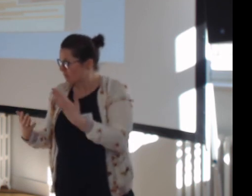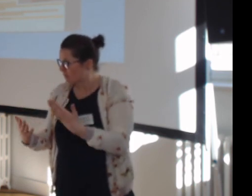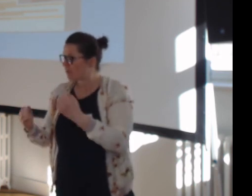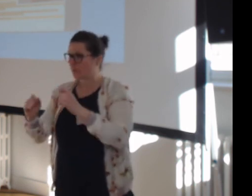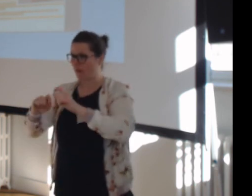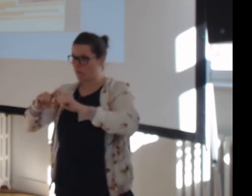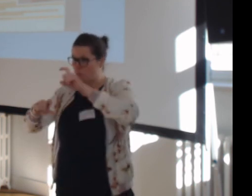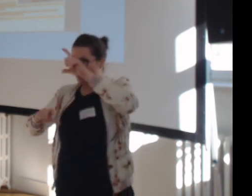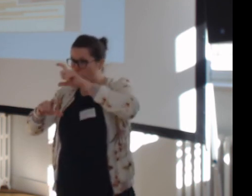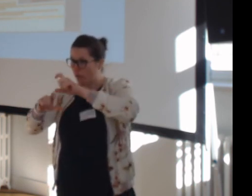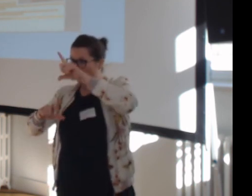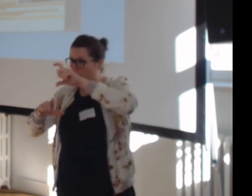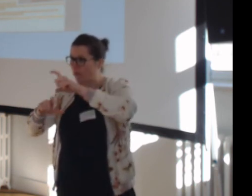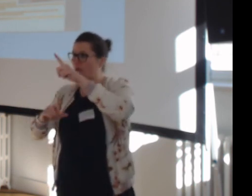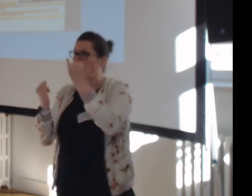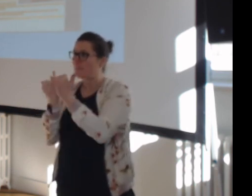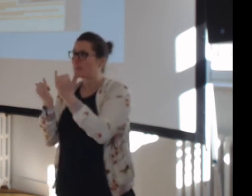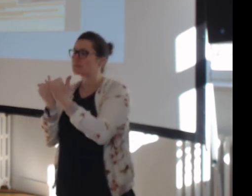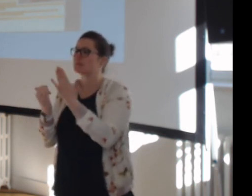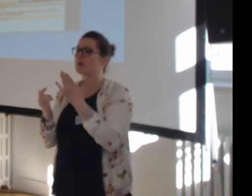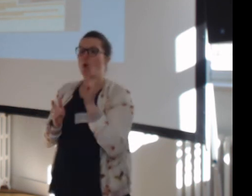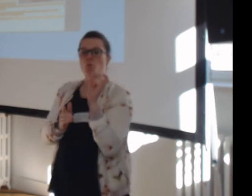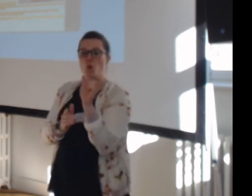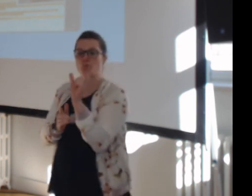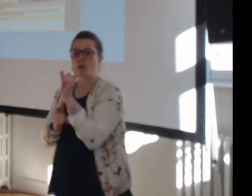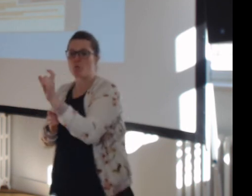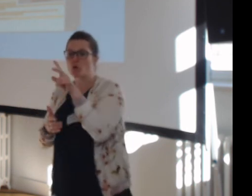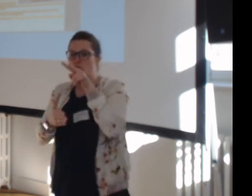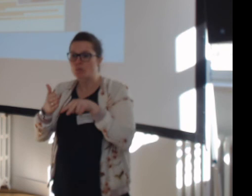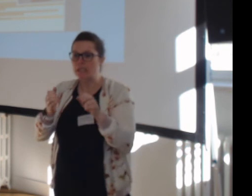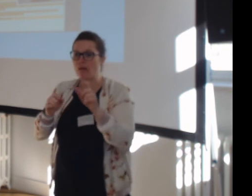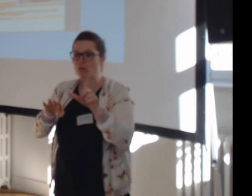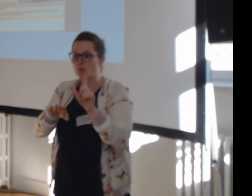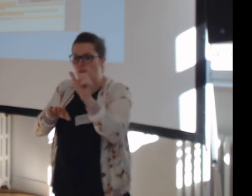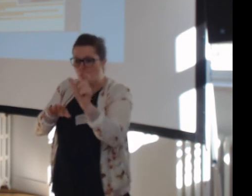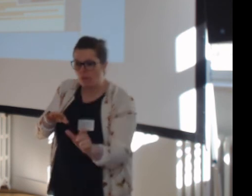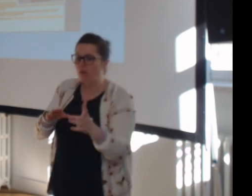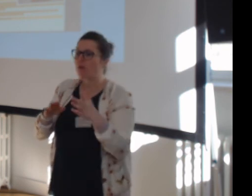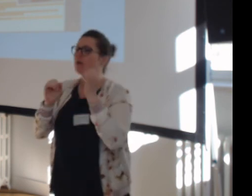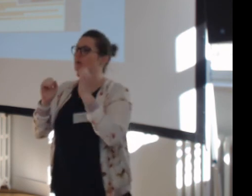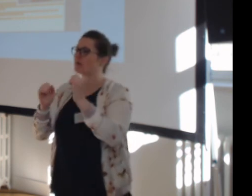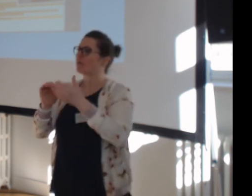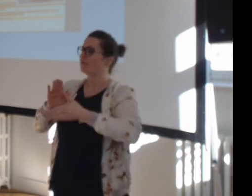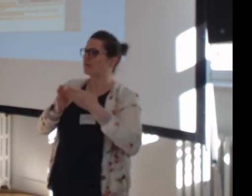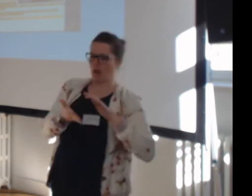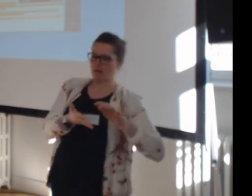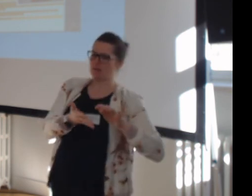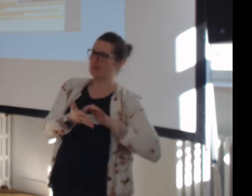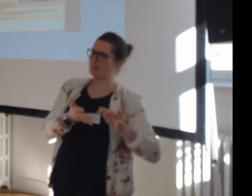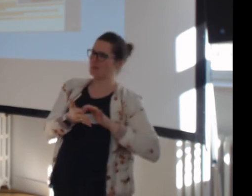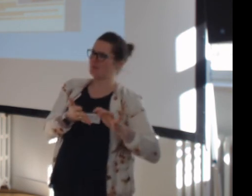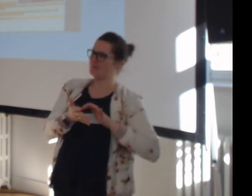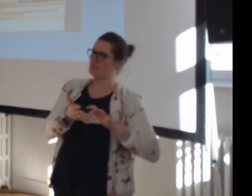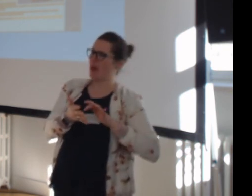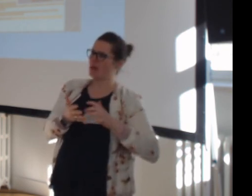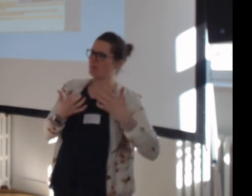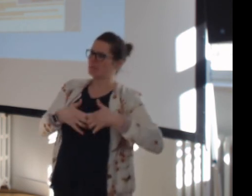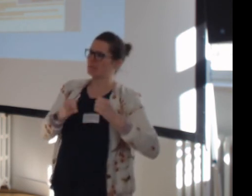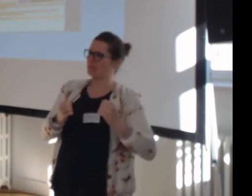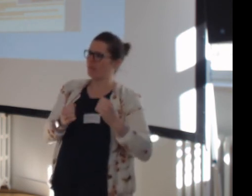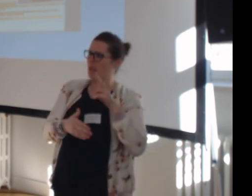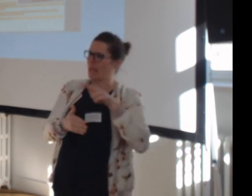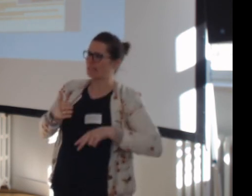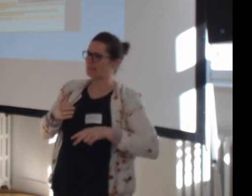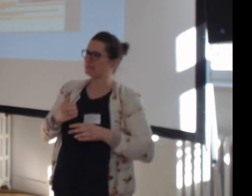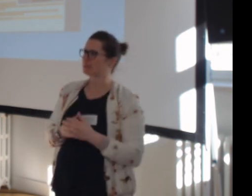made bigger. You could do word by word reading through it. You could read it with a braille display. So this is kind of